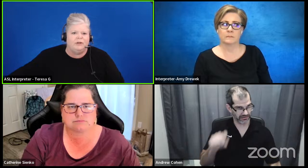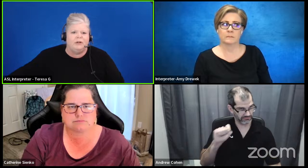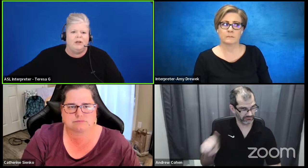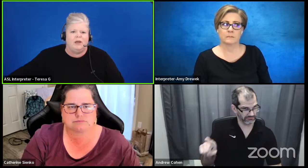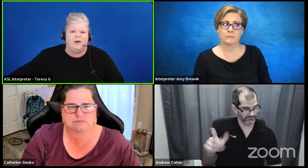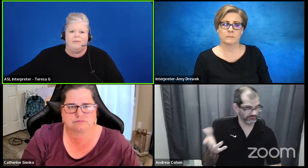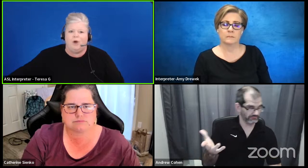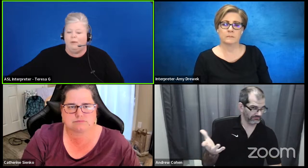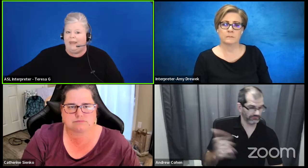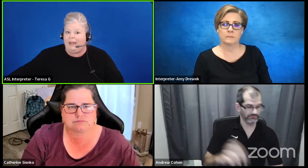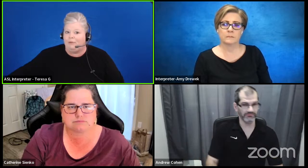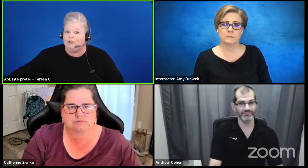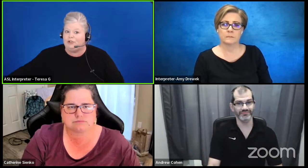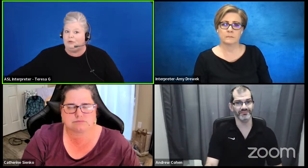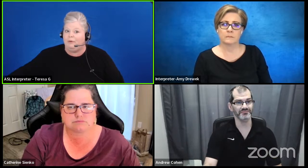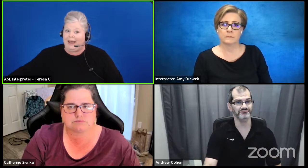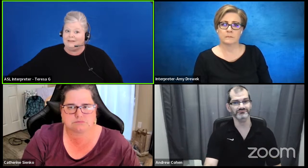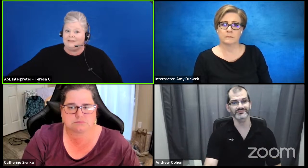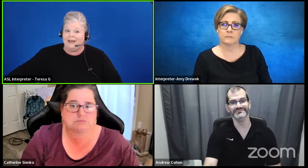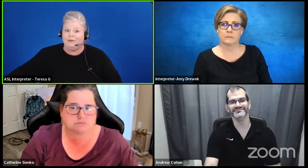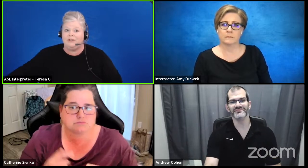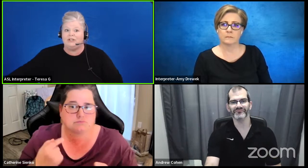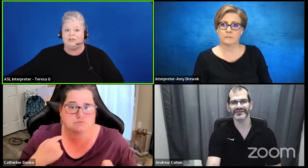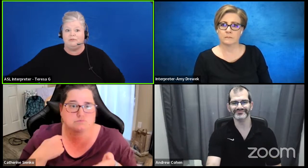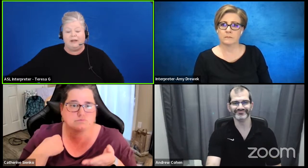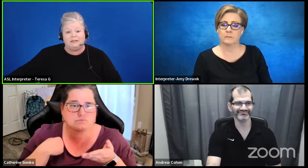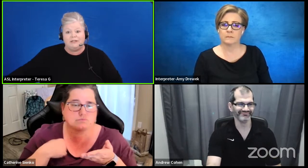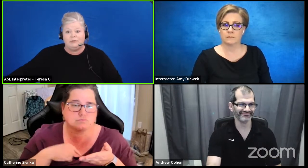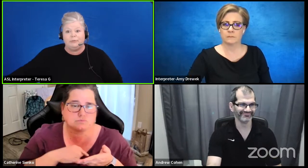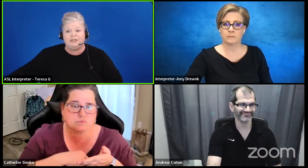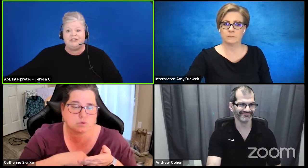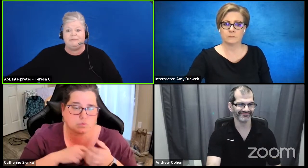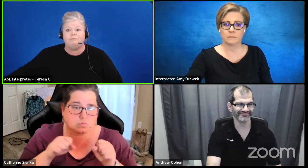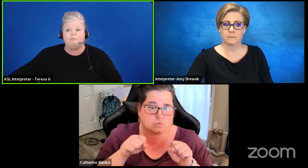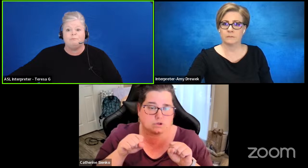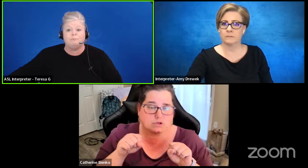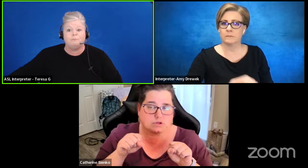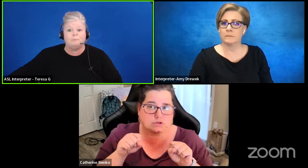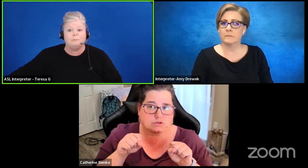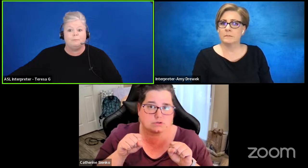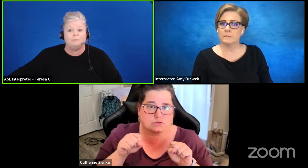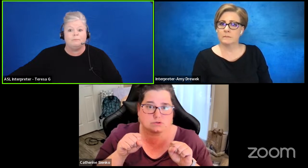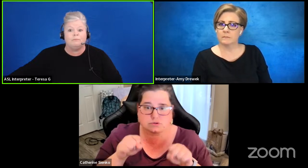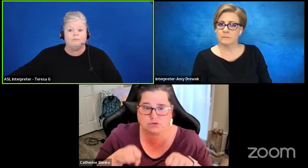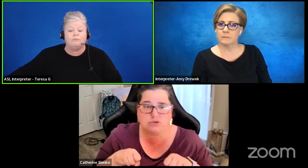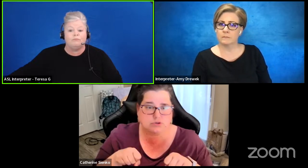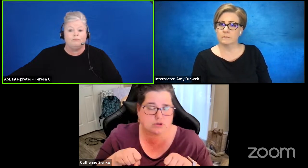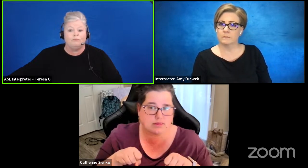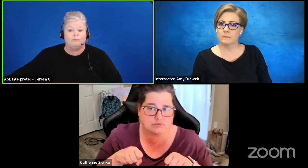director. Are we able to ask that question directly to a person?